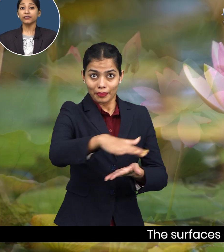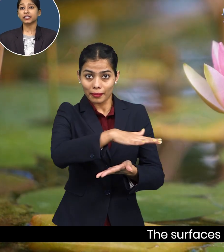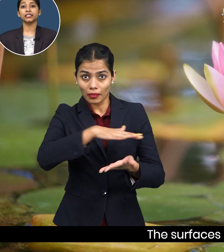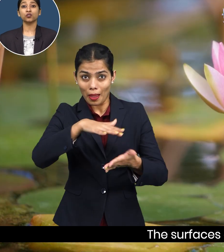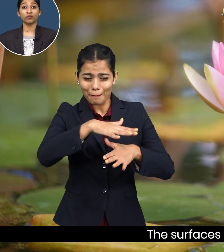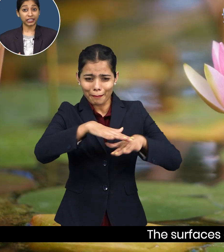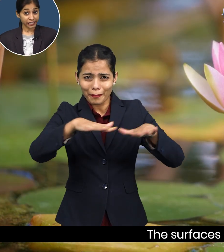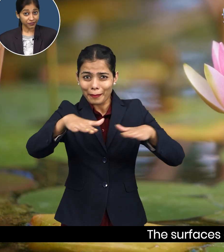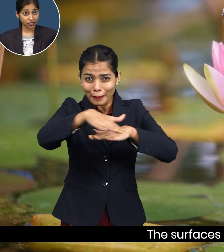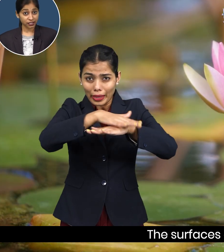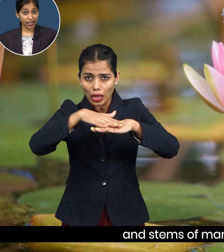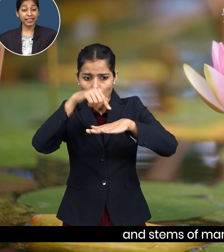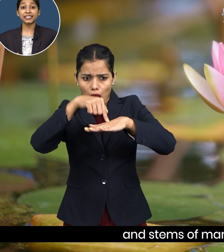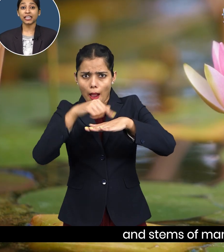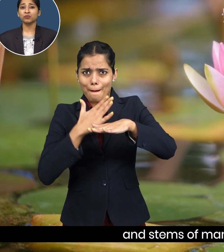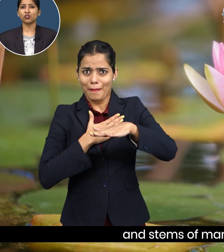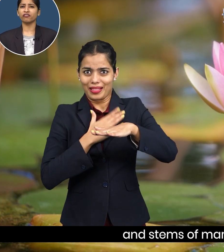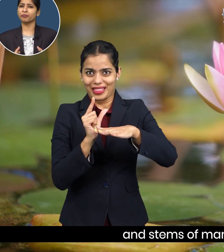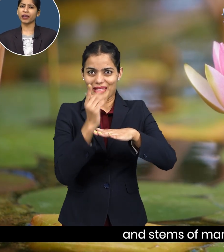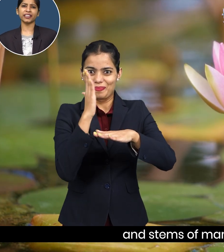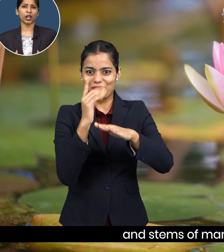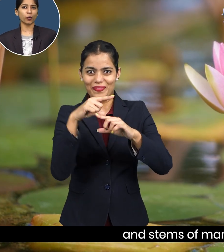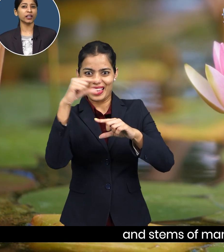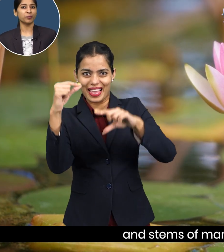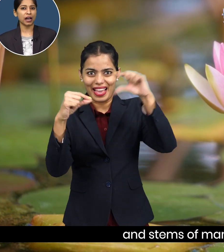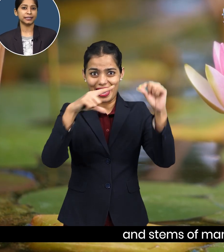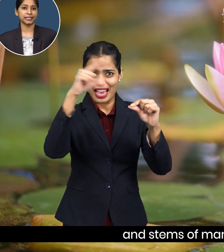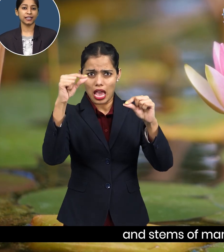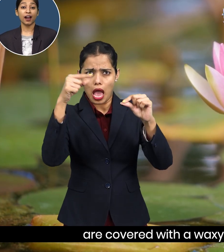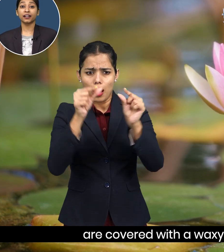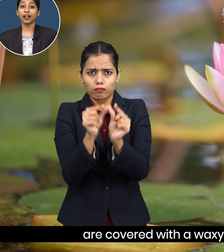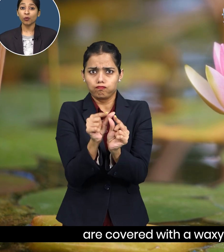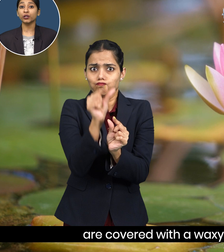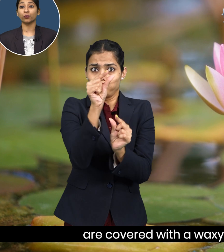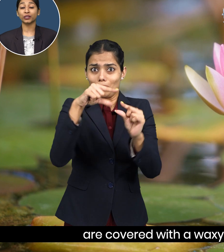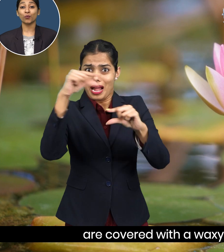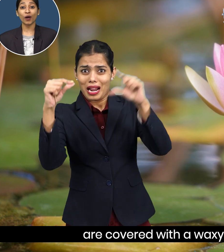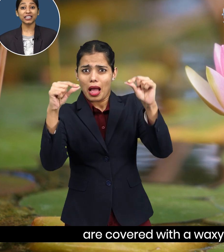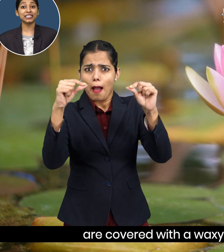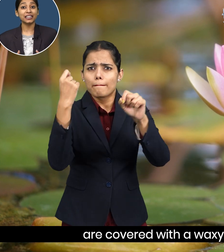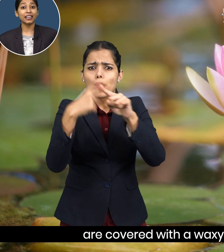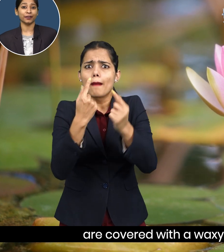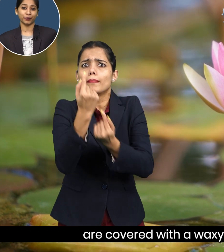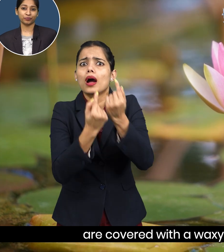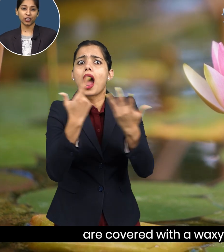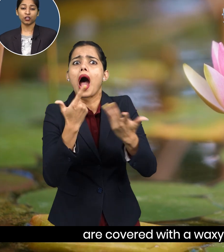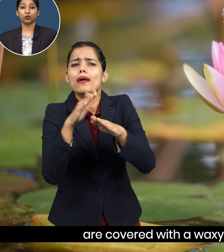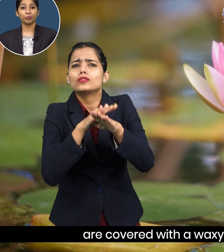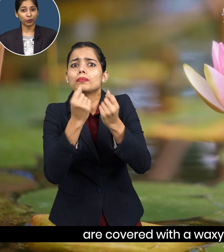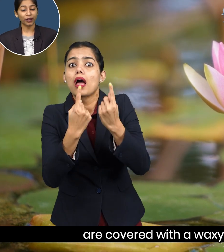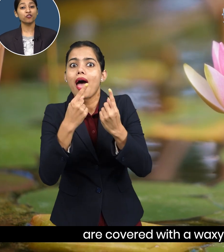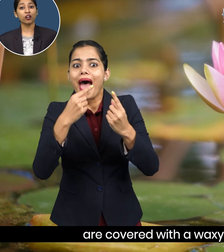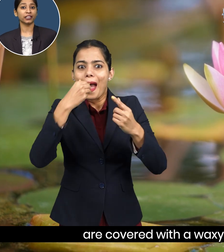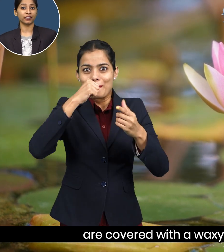The surfaces of the leaves and stems of many aquatic plants are covered with a waxy layer